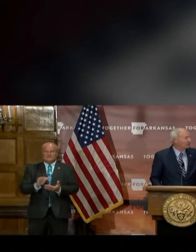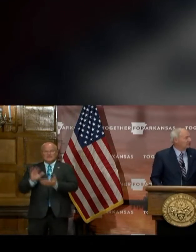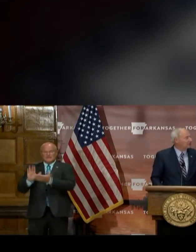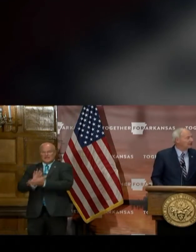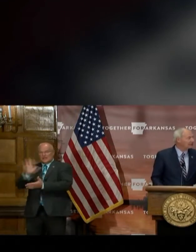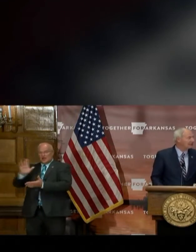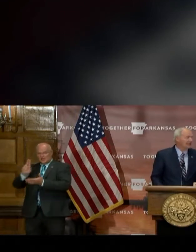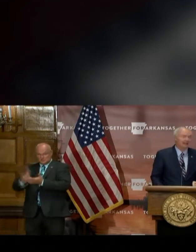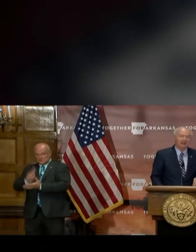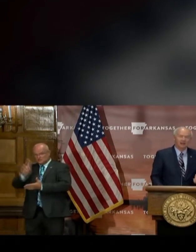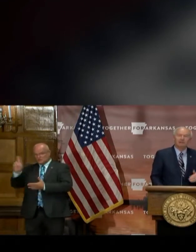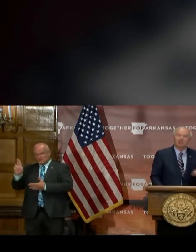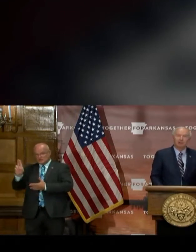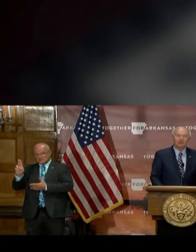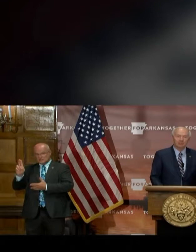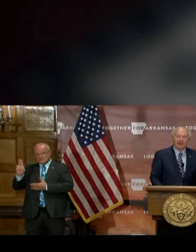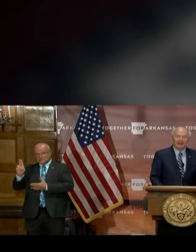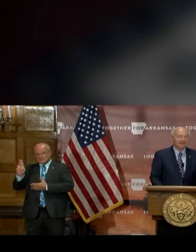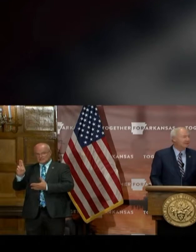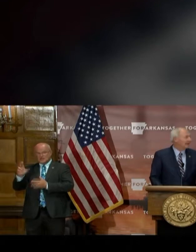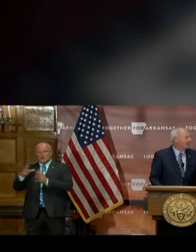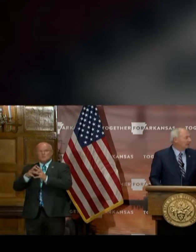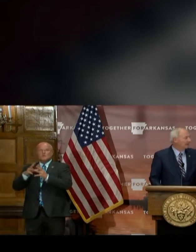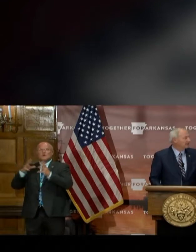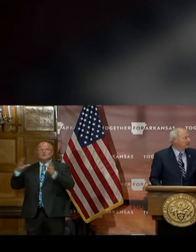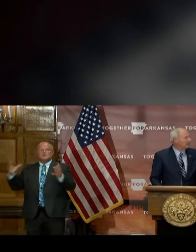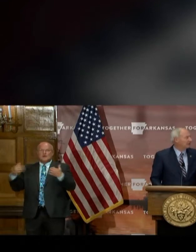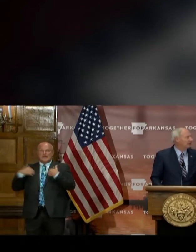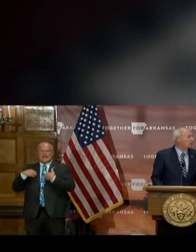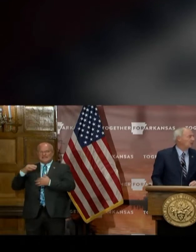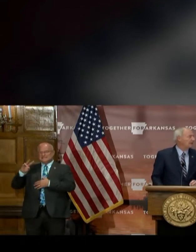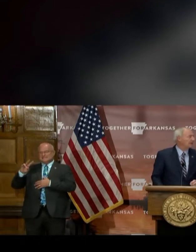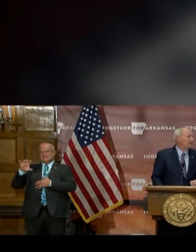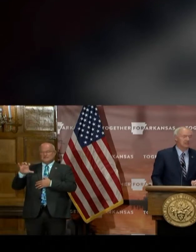and universities are even more dramatic than that. We had